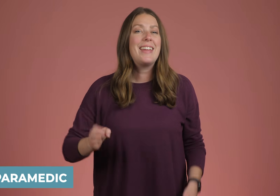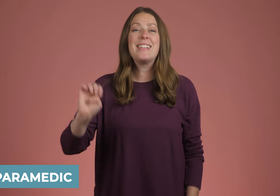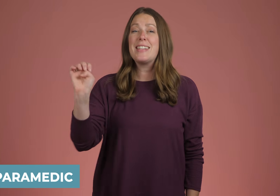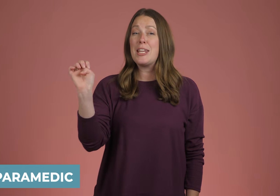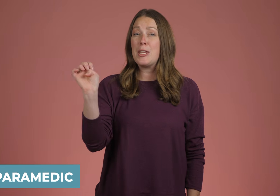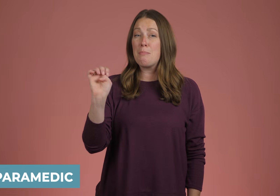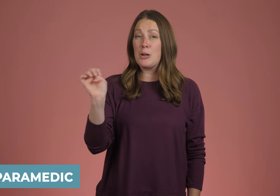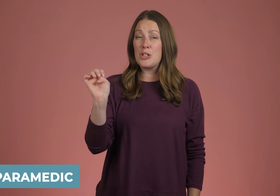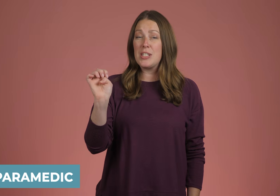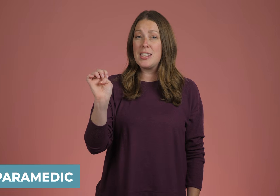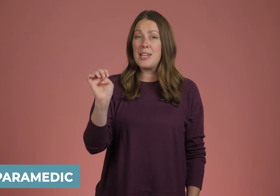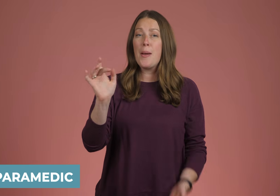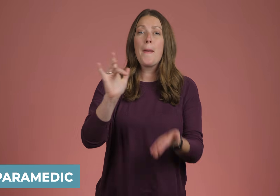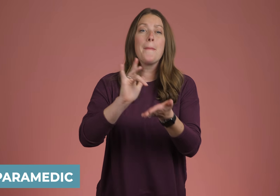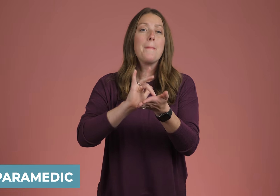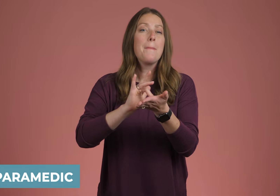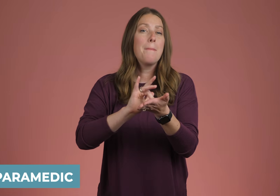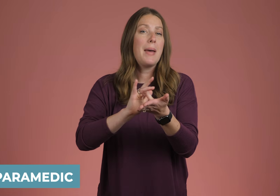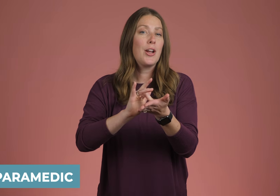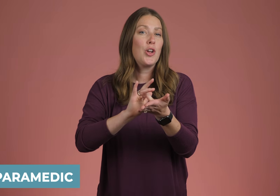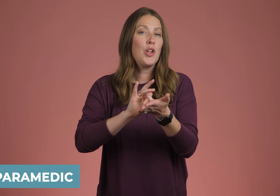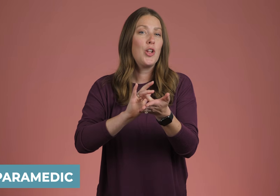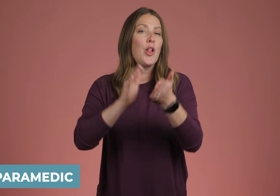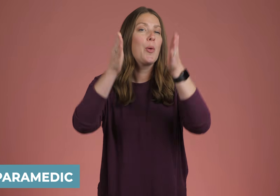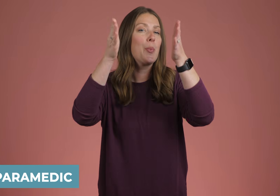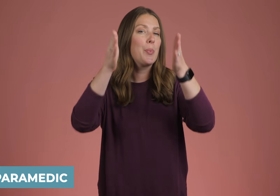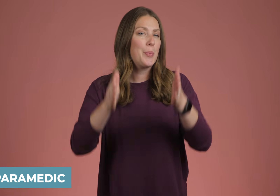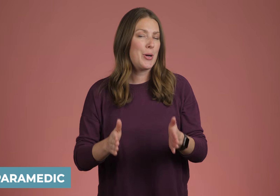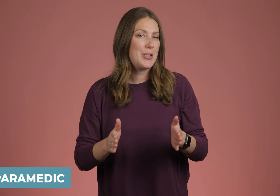is emergency medical person.